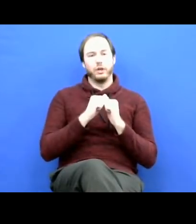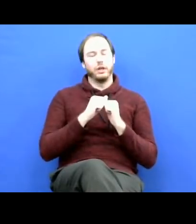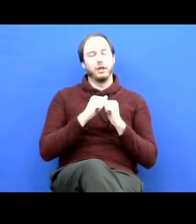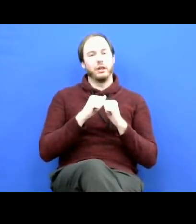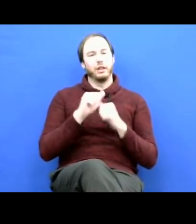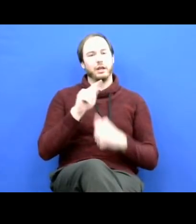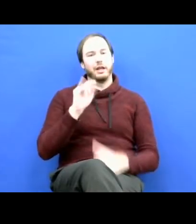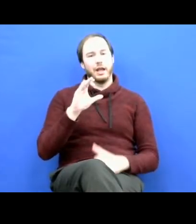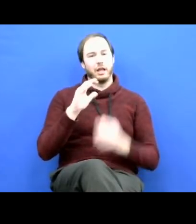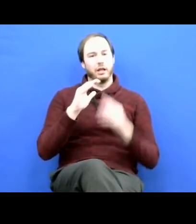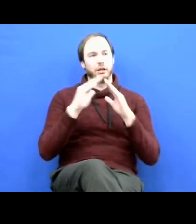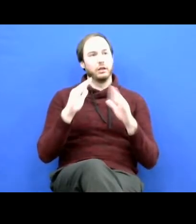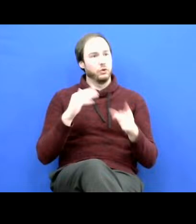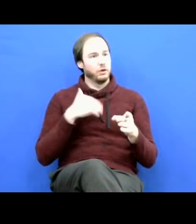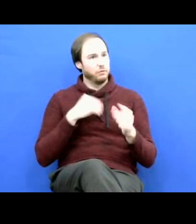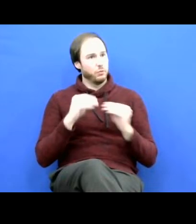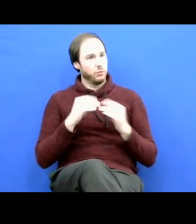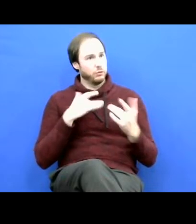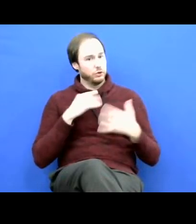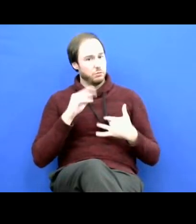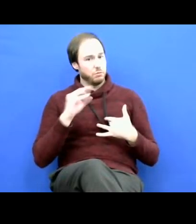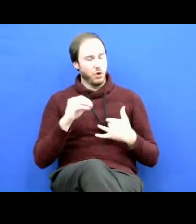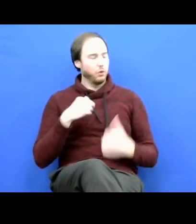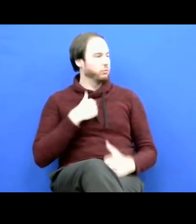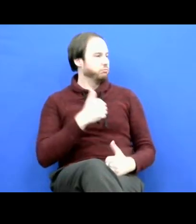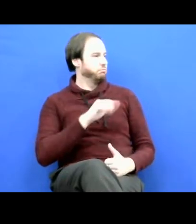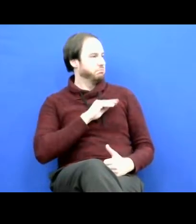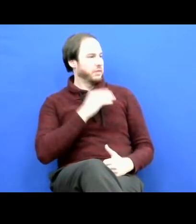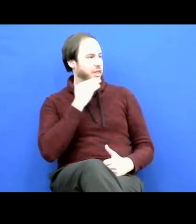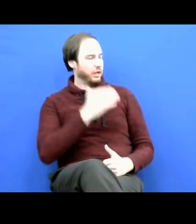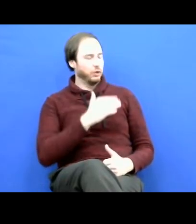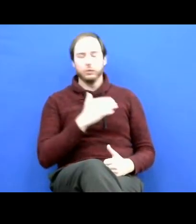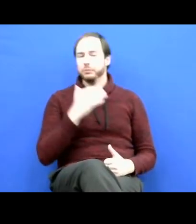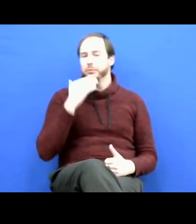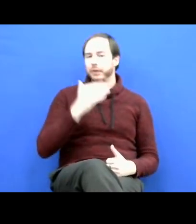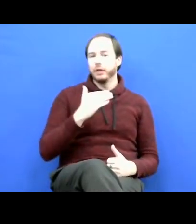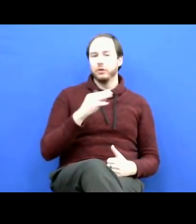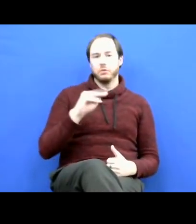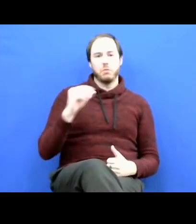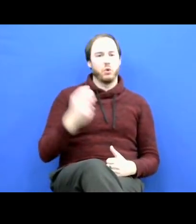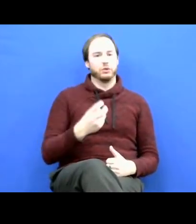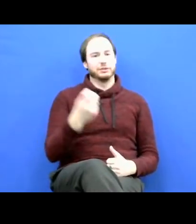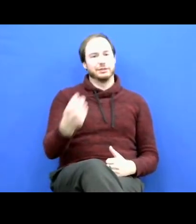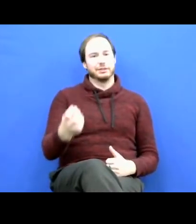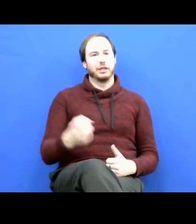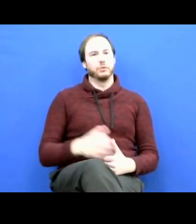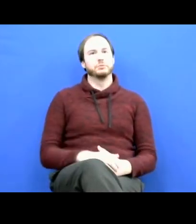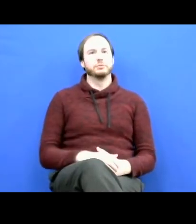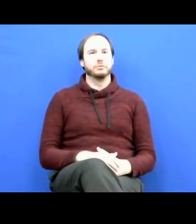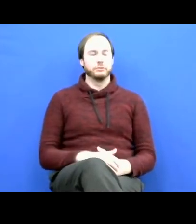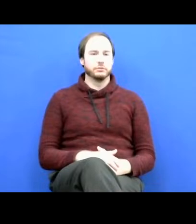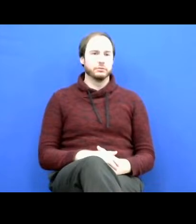What other concerns do you have? Nothing. Okay, thank you. Okay, good. Thanks so much.